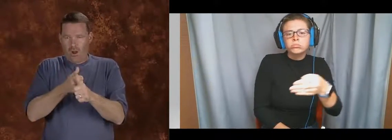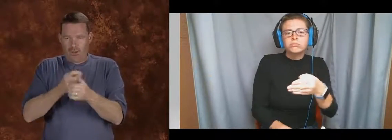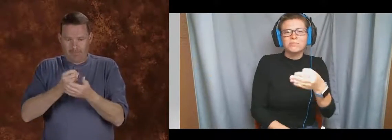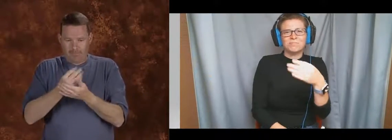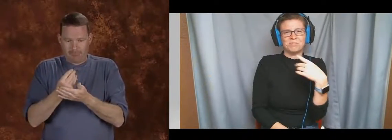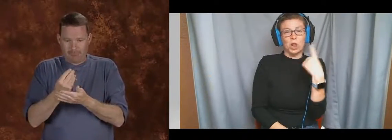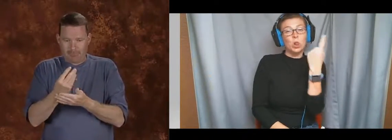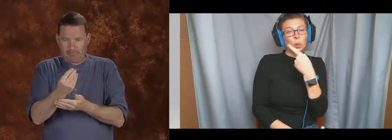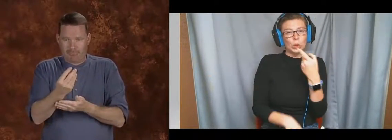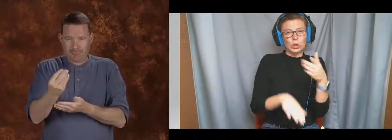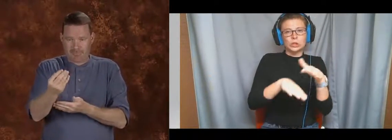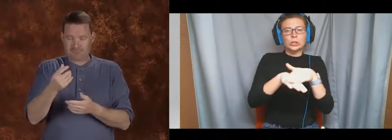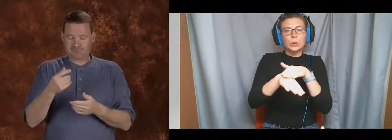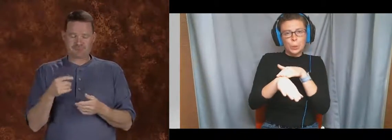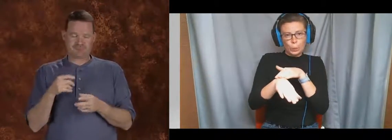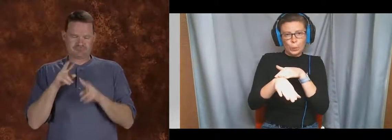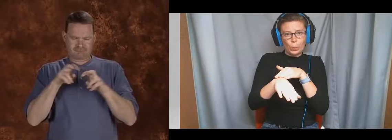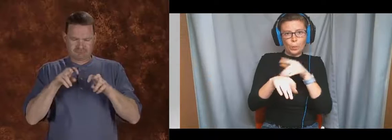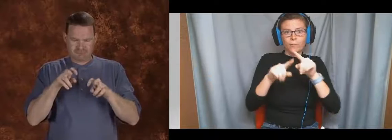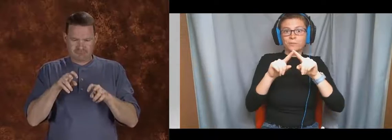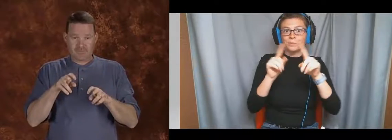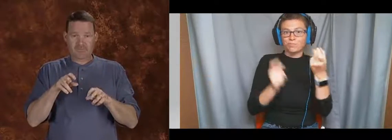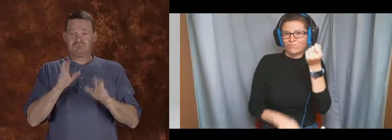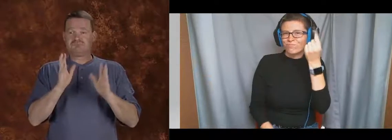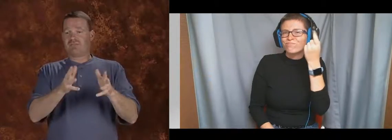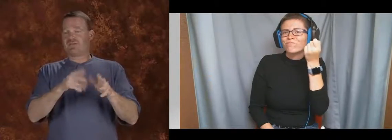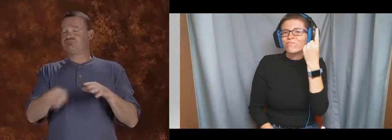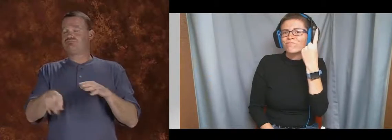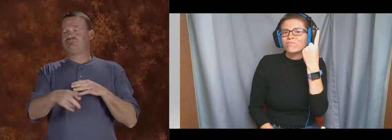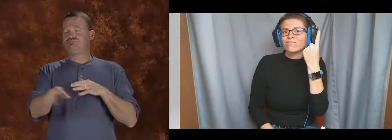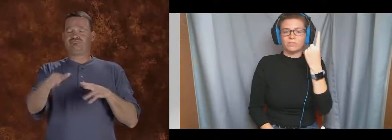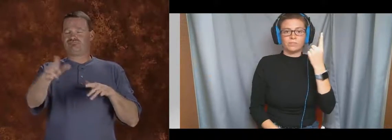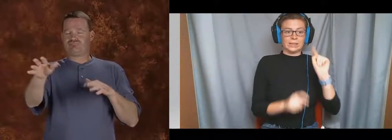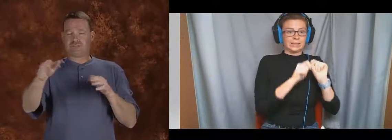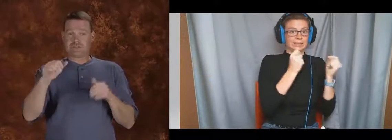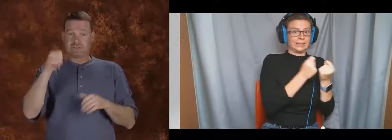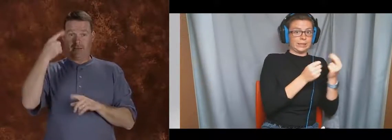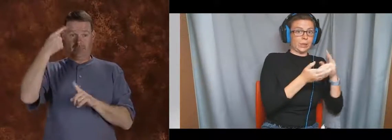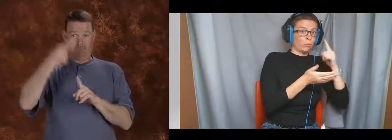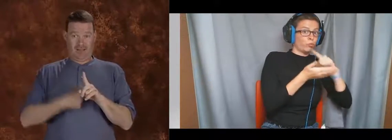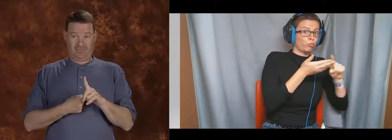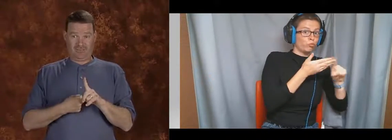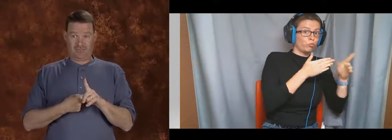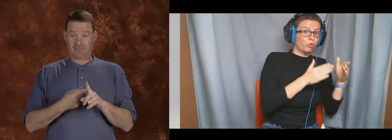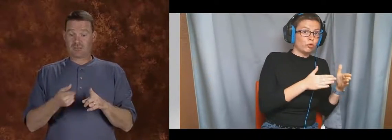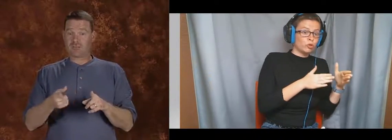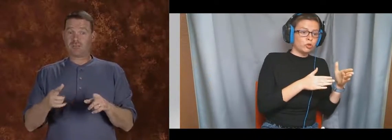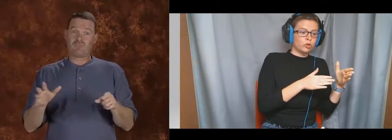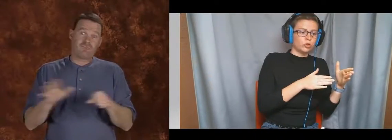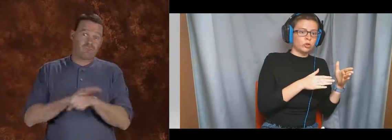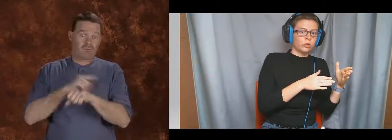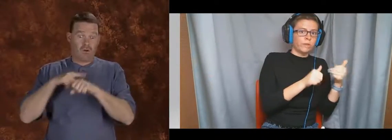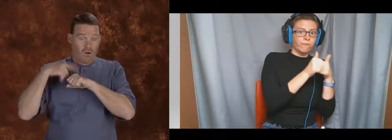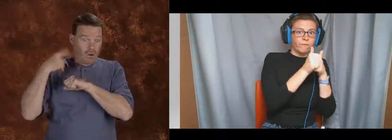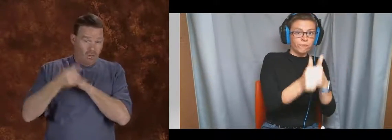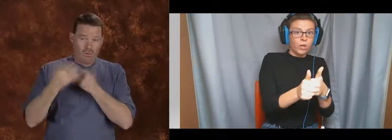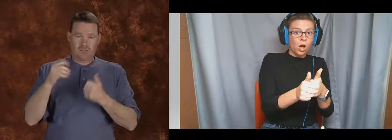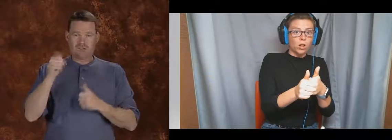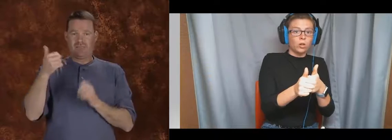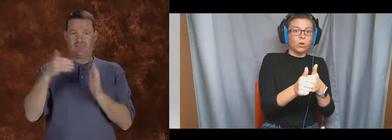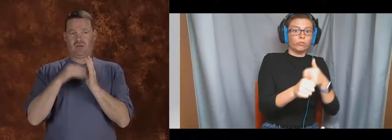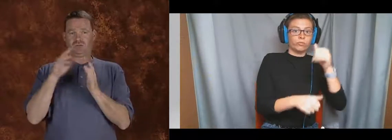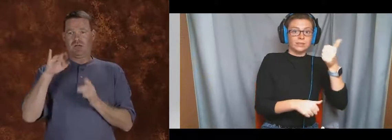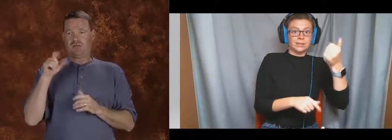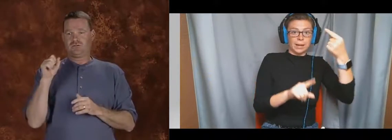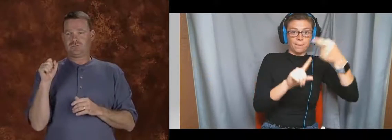for 10 months and discovered that the whale traveled 10,000 miles. That's extremely fast.